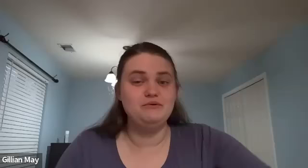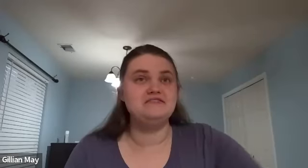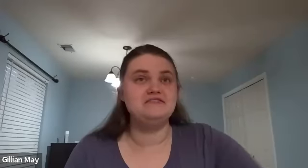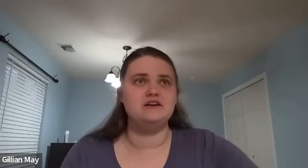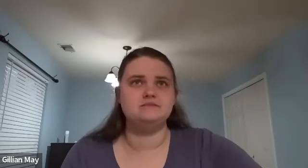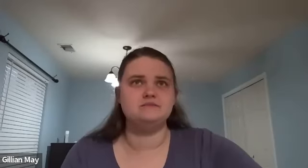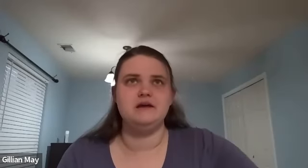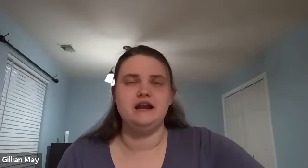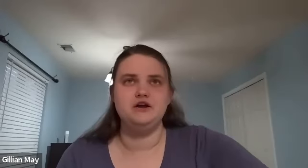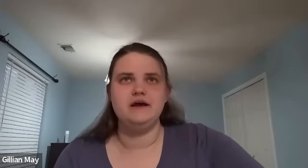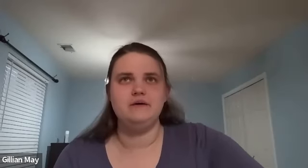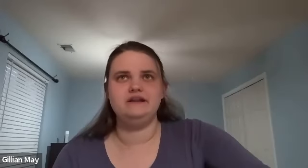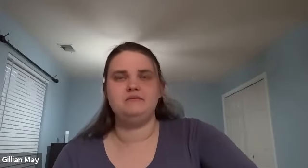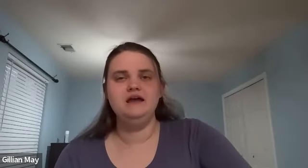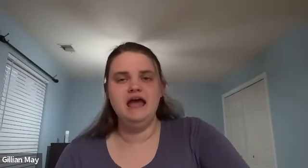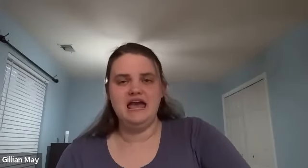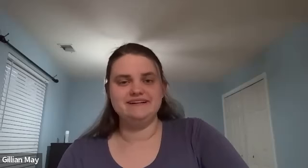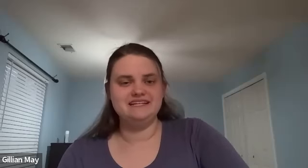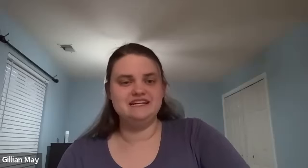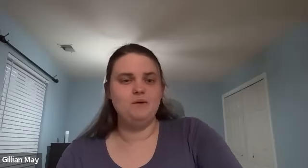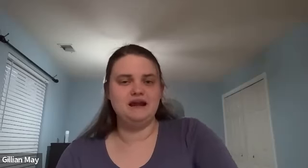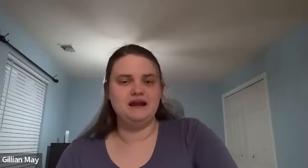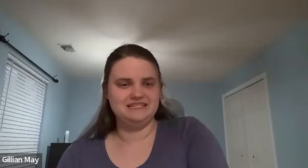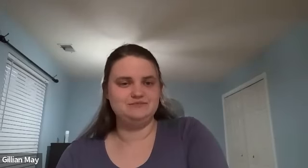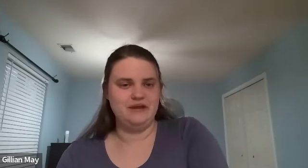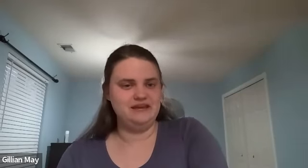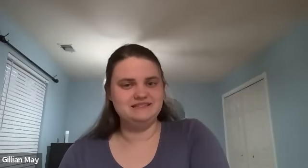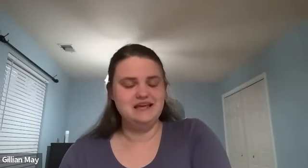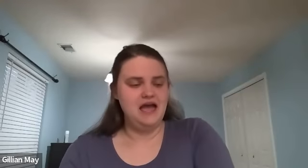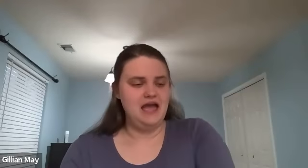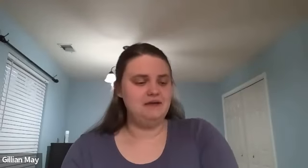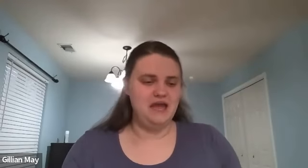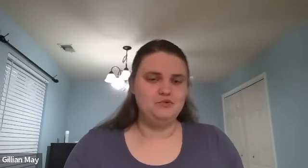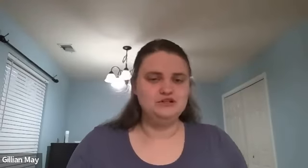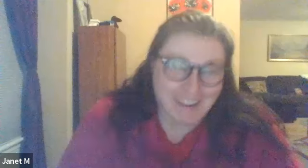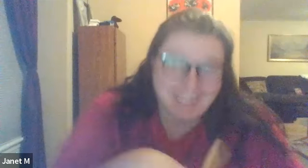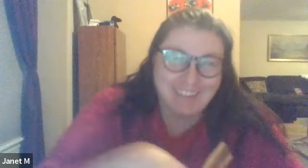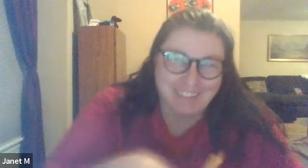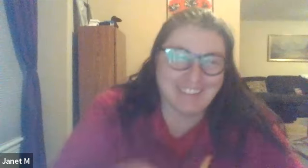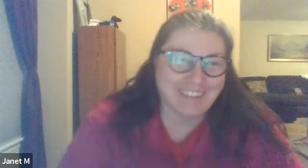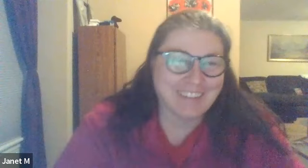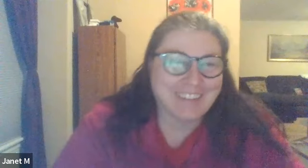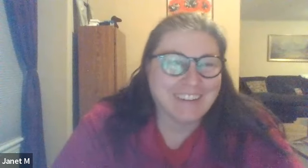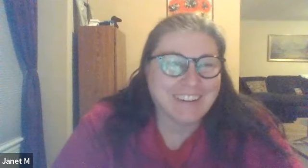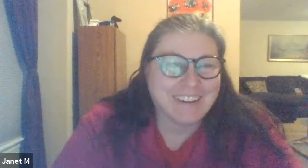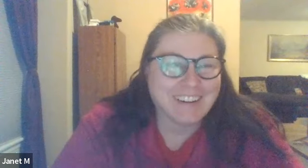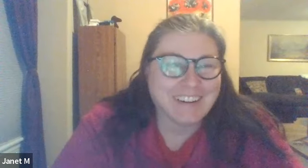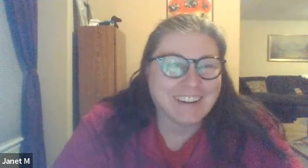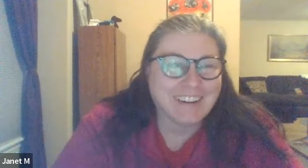write the letters. I'm like, okay, wait, I know that one and that one. And if I didn't know one, I would like space. And my I also Yeah. have to say, it's just a good thing that I'm good at